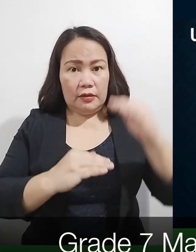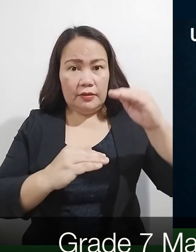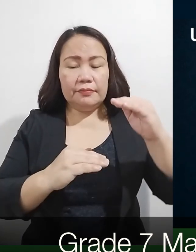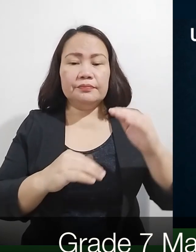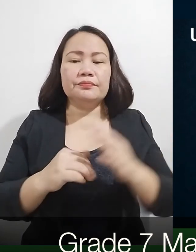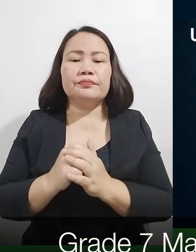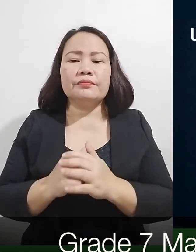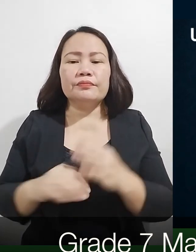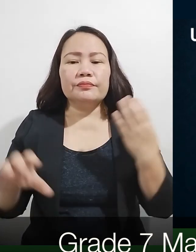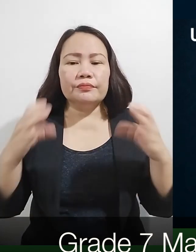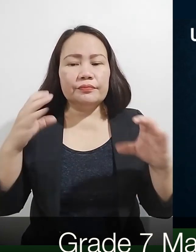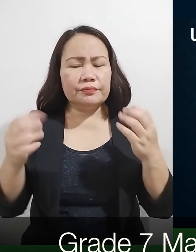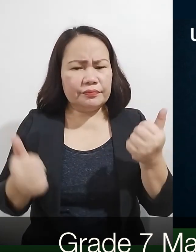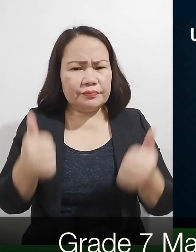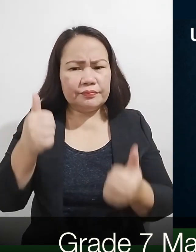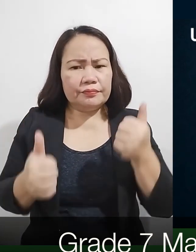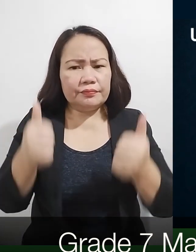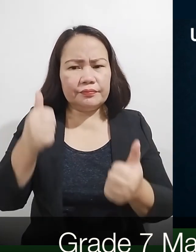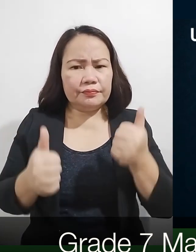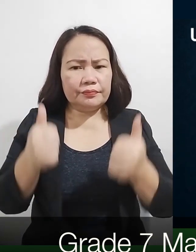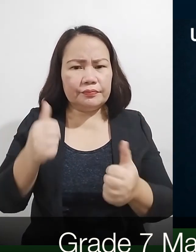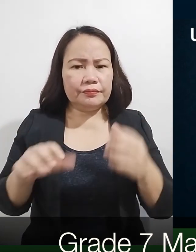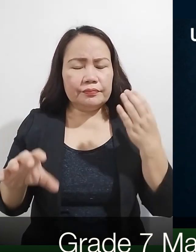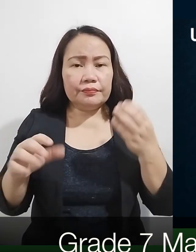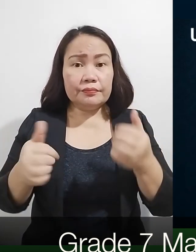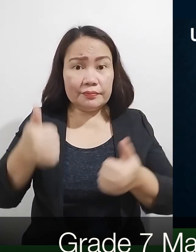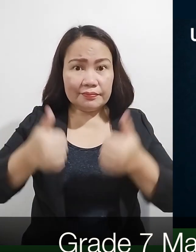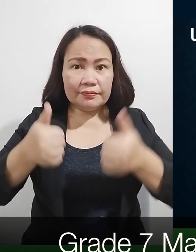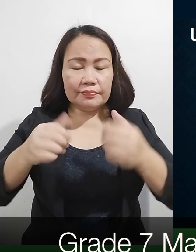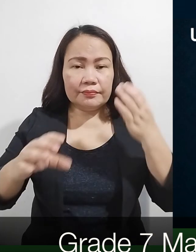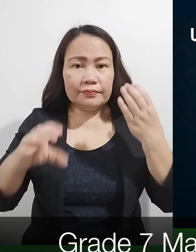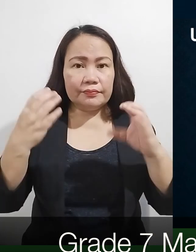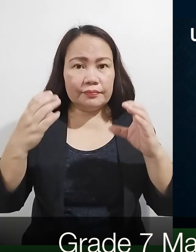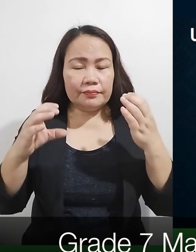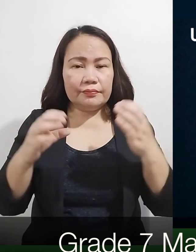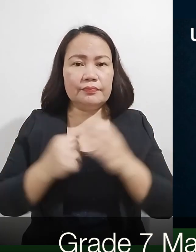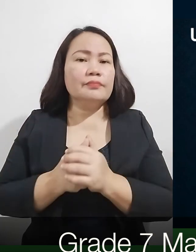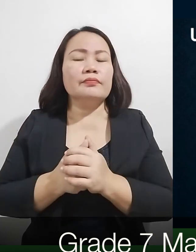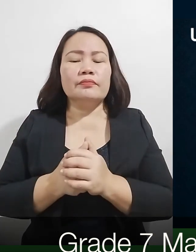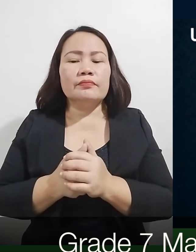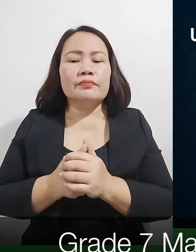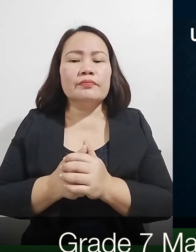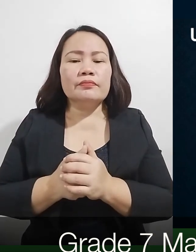decimals. So, I have here 0.48, which is